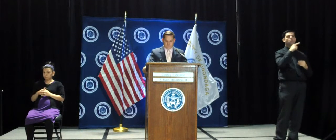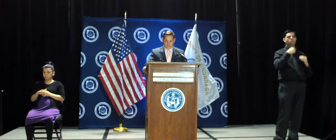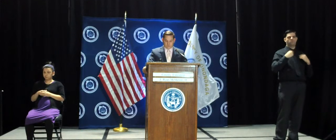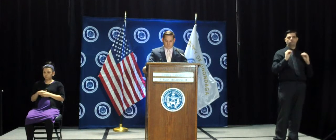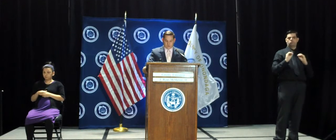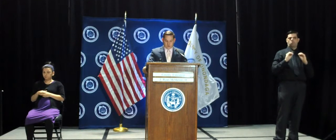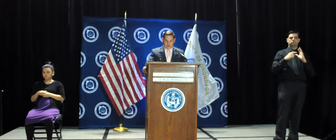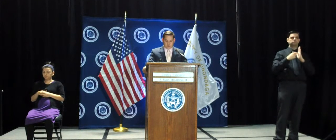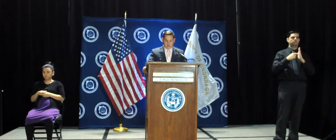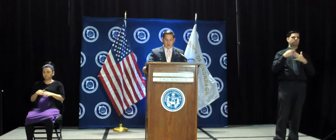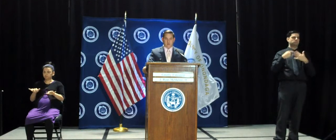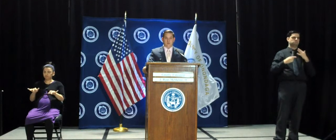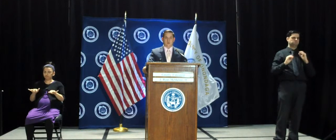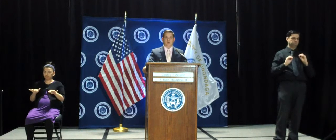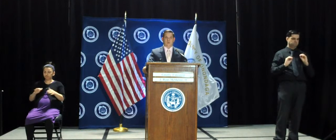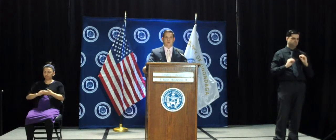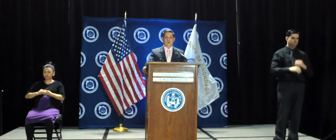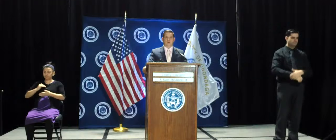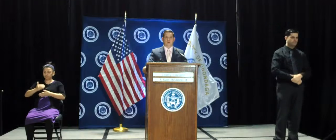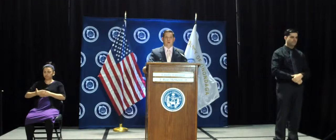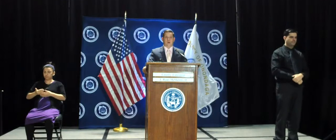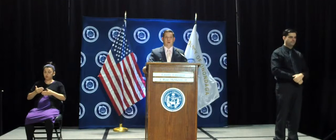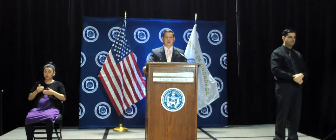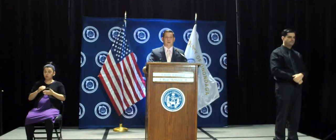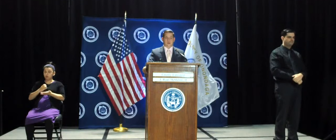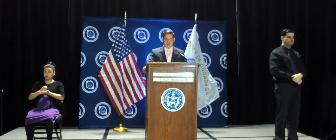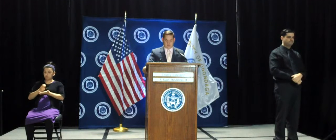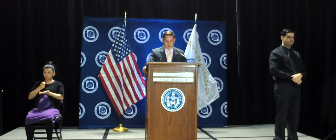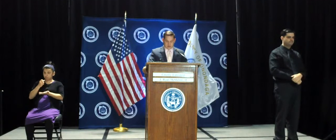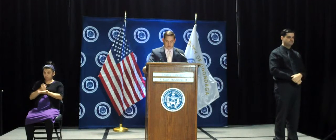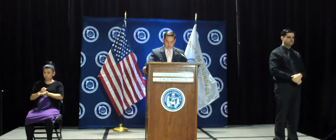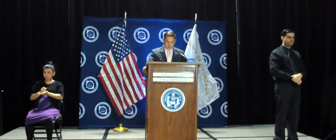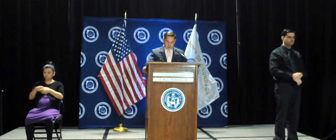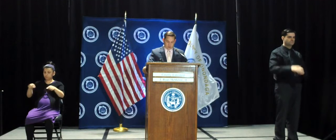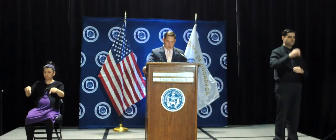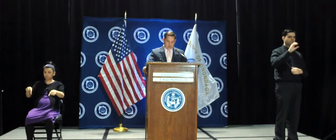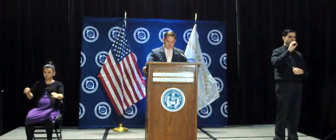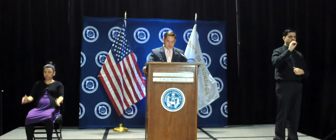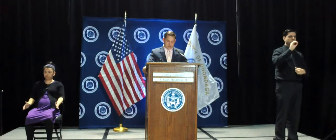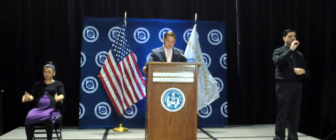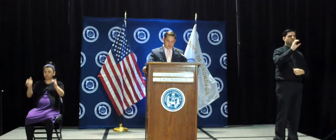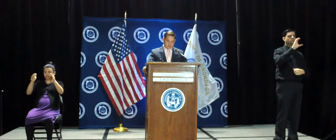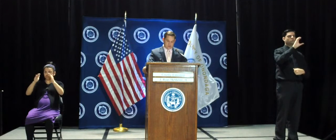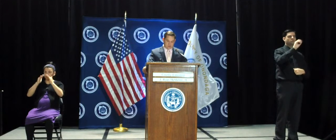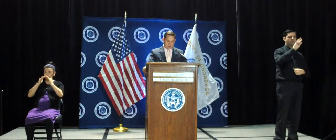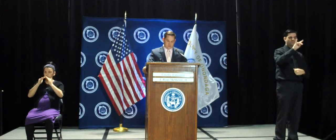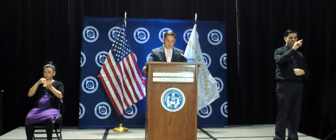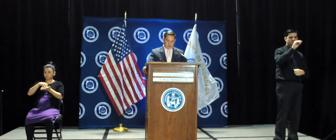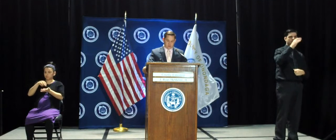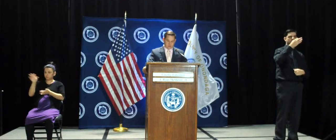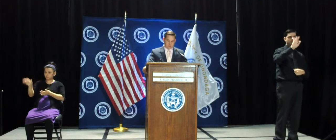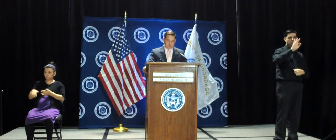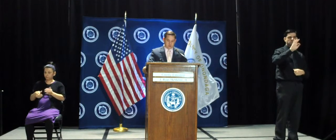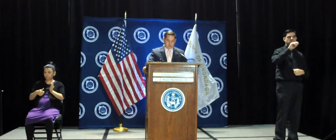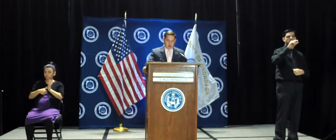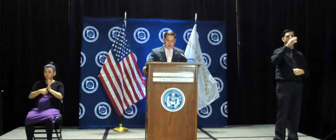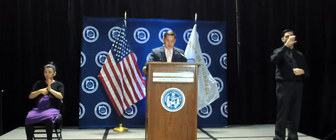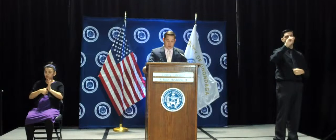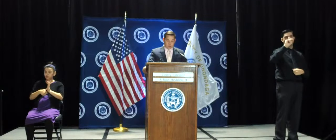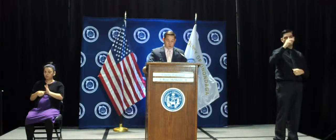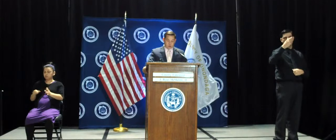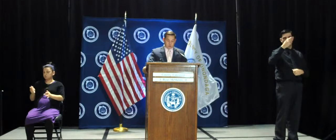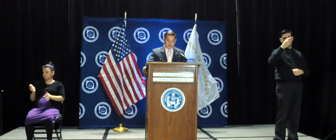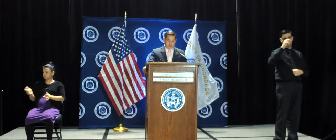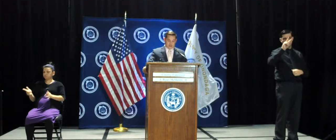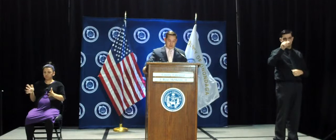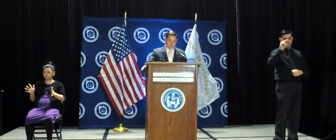covid19.ongov.net, and you can come here and get a asymptomatic rapid test free. Our